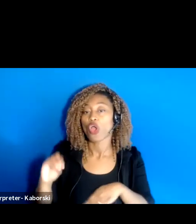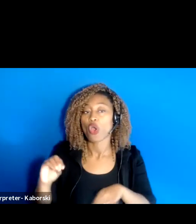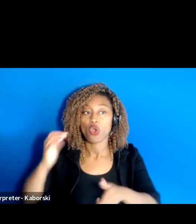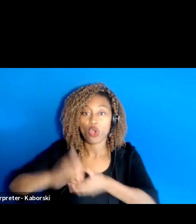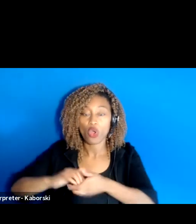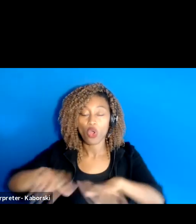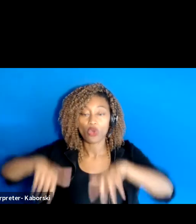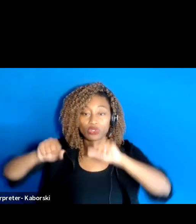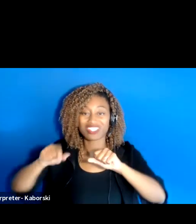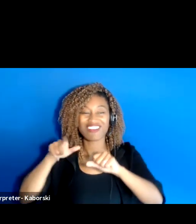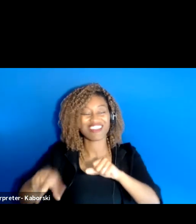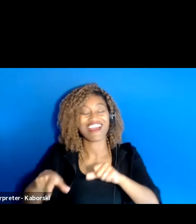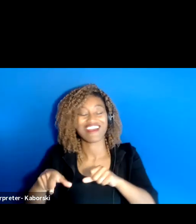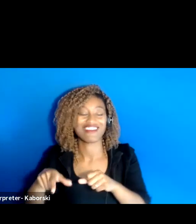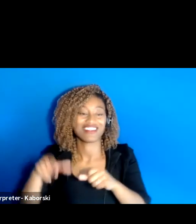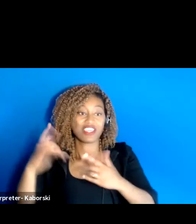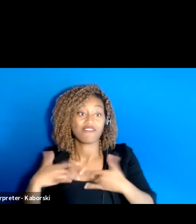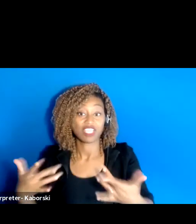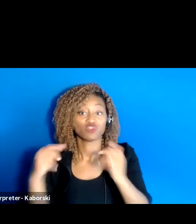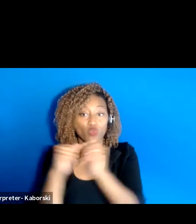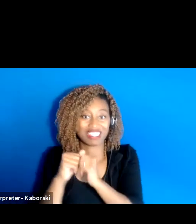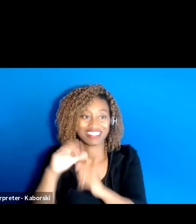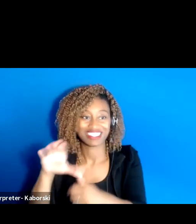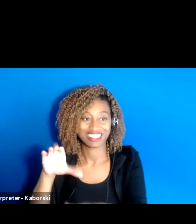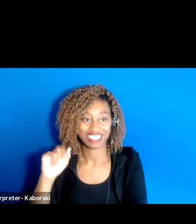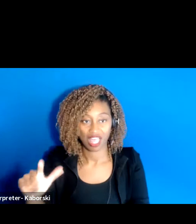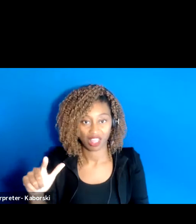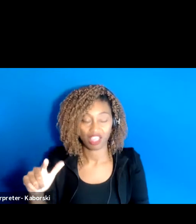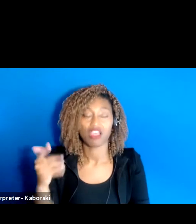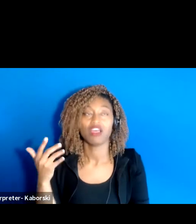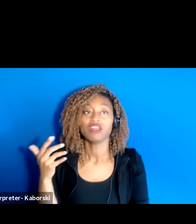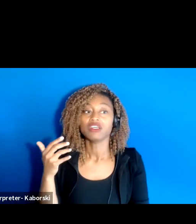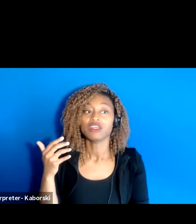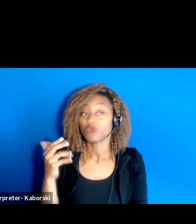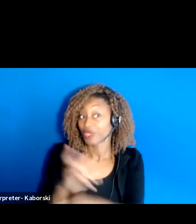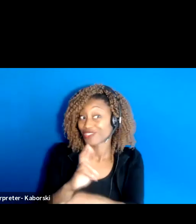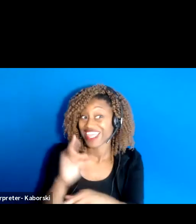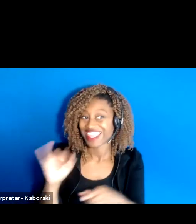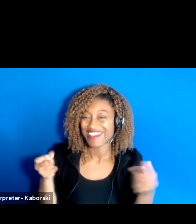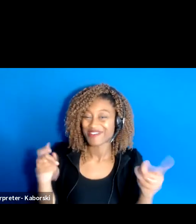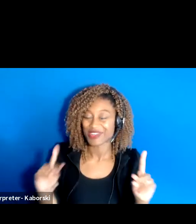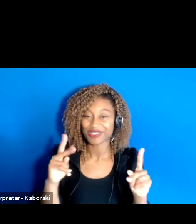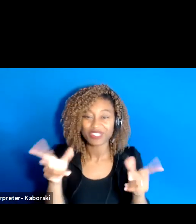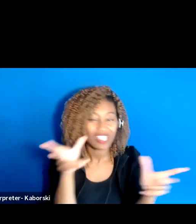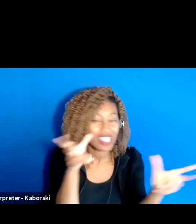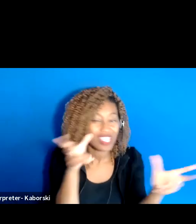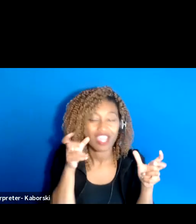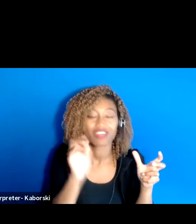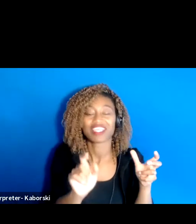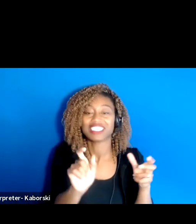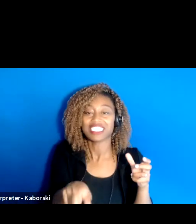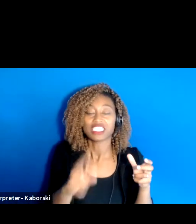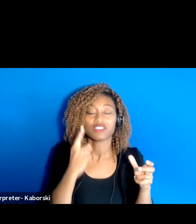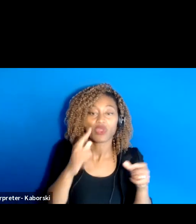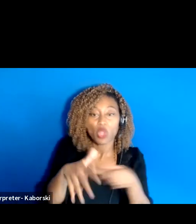the events with centers. And we really used it as an opportunity to hear the needs of the